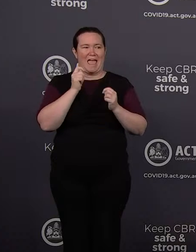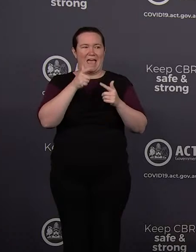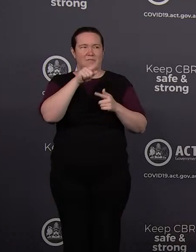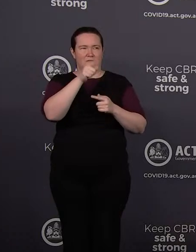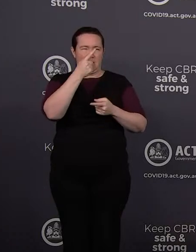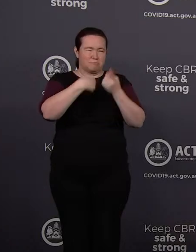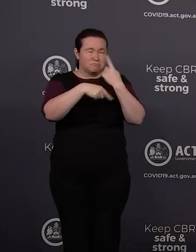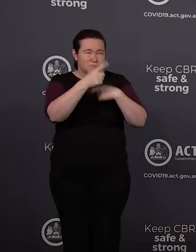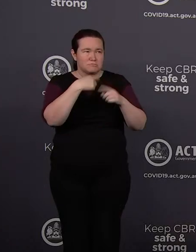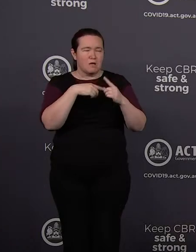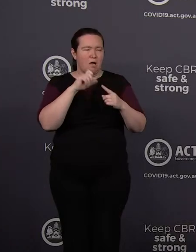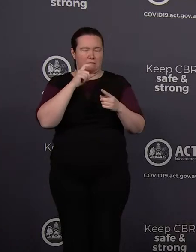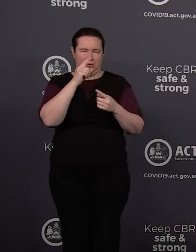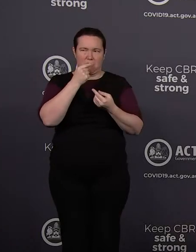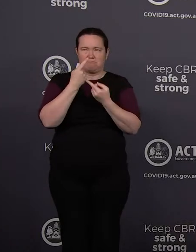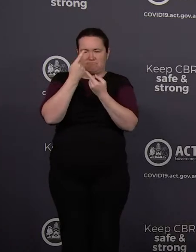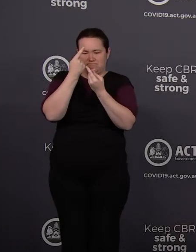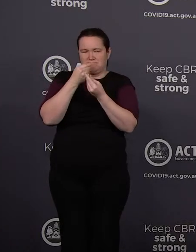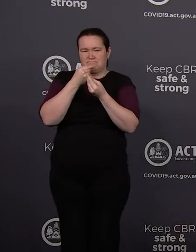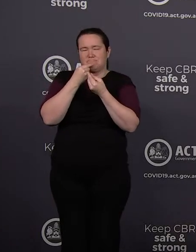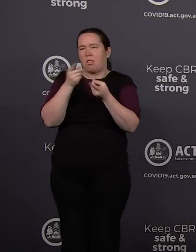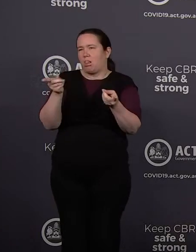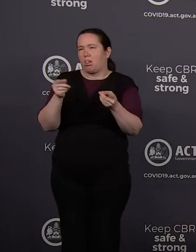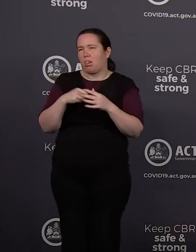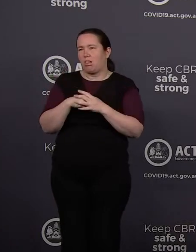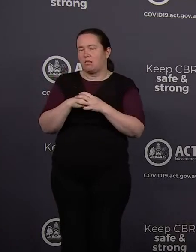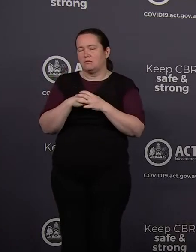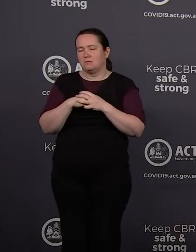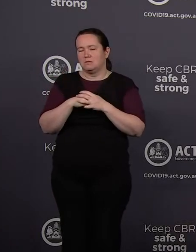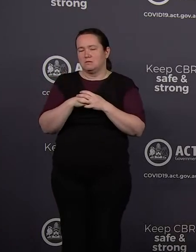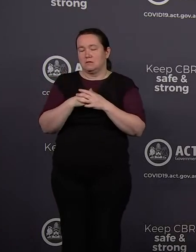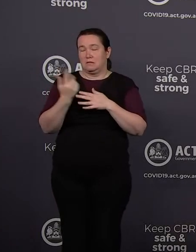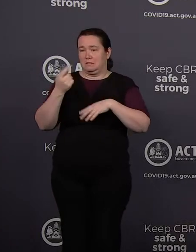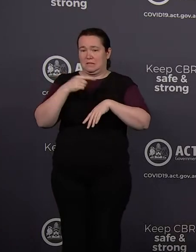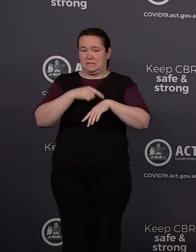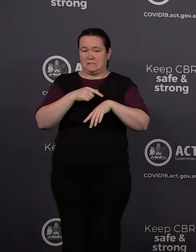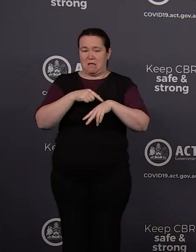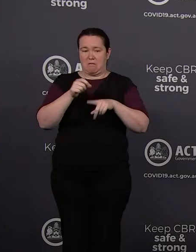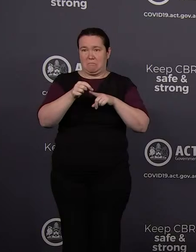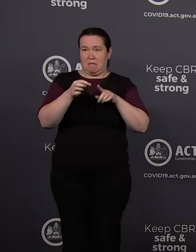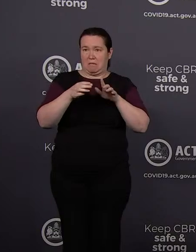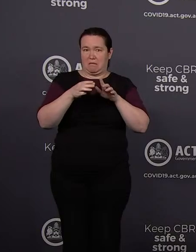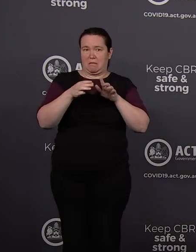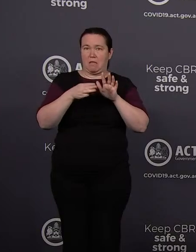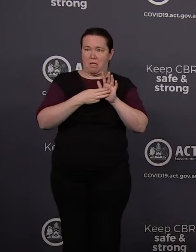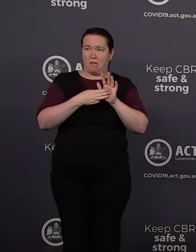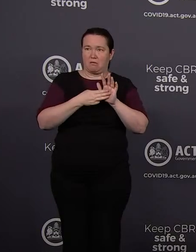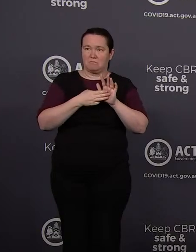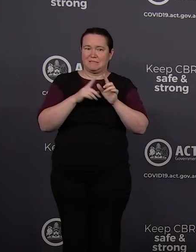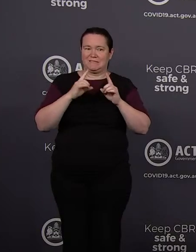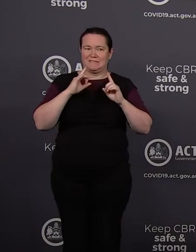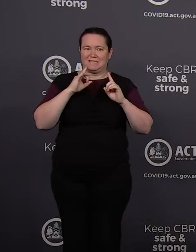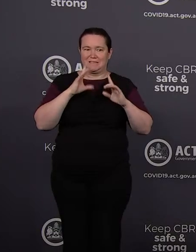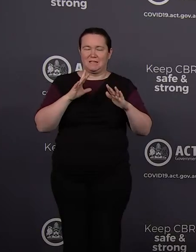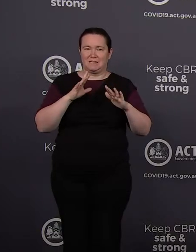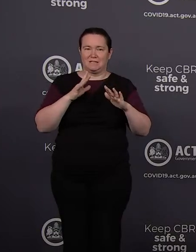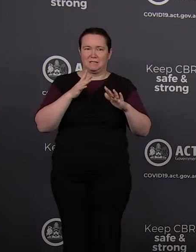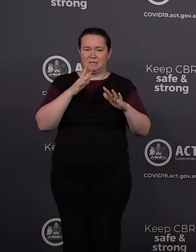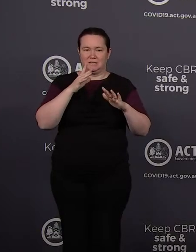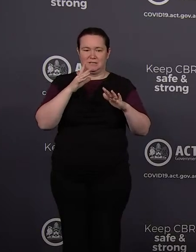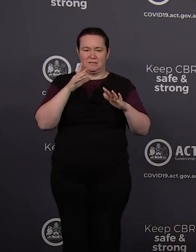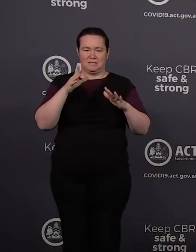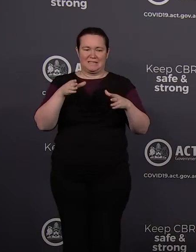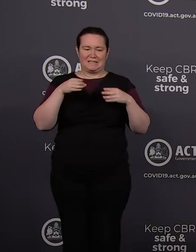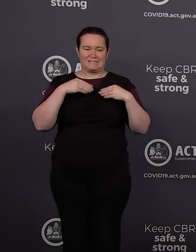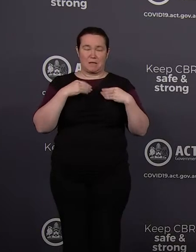of what this means. I think this time round the Prime Minister was clearer about just taking bookings, I think from